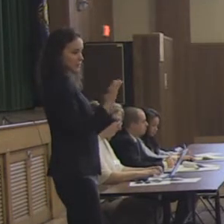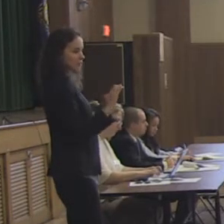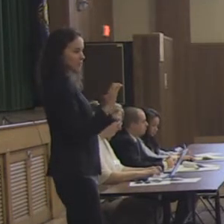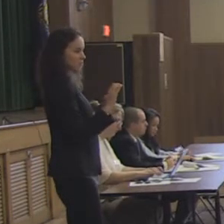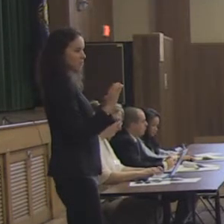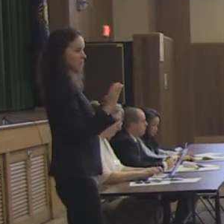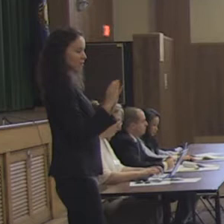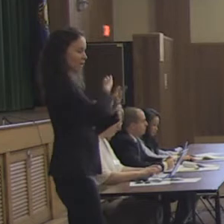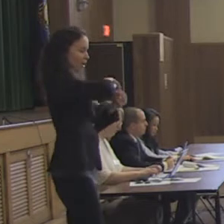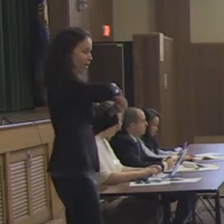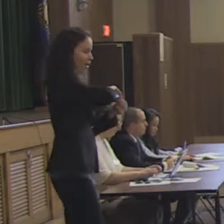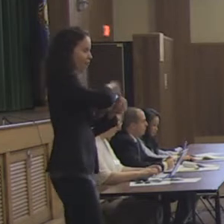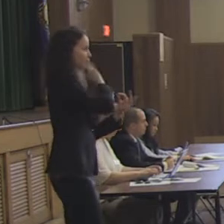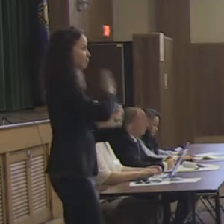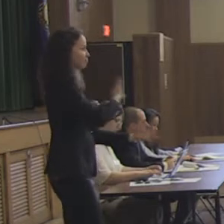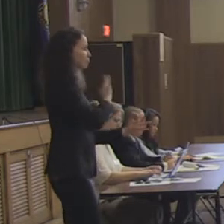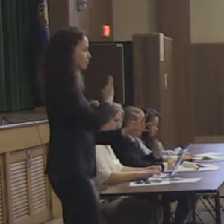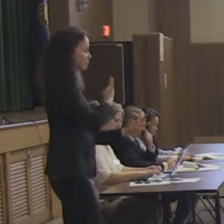the people